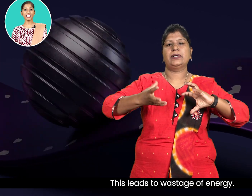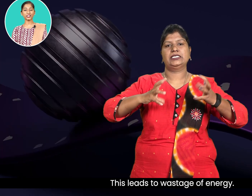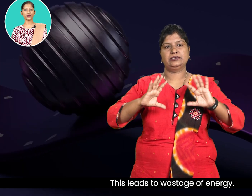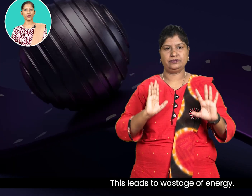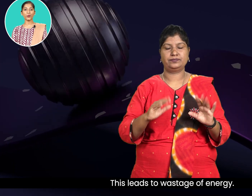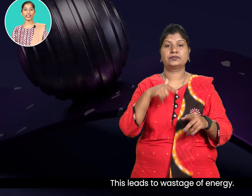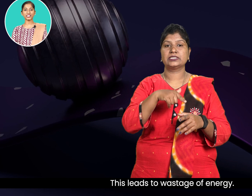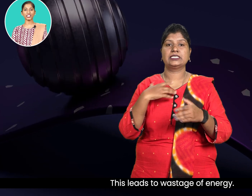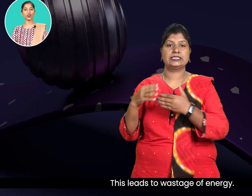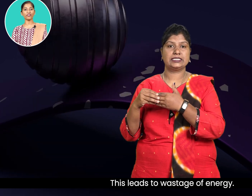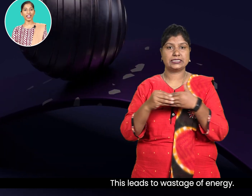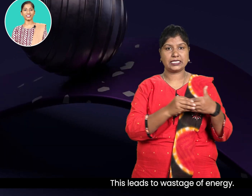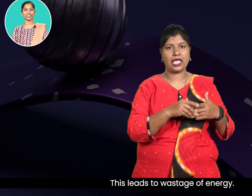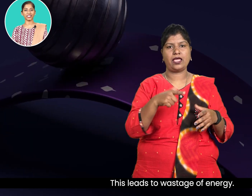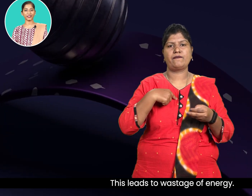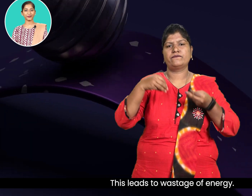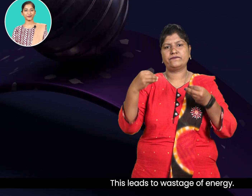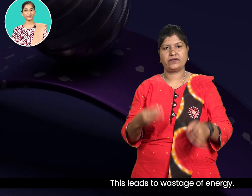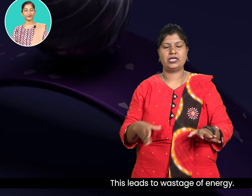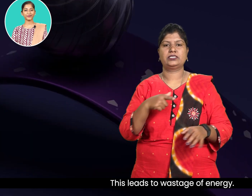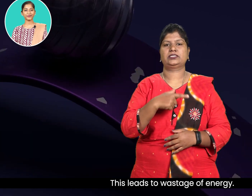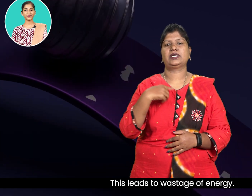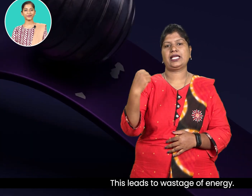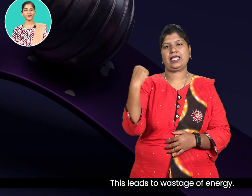This leads to wastage of energy.